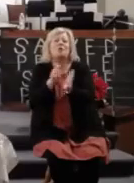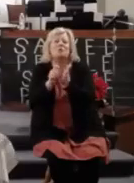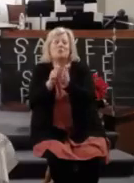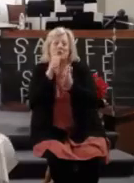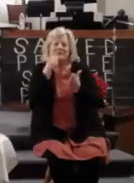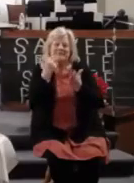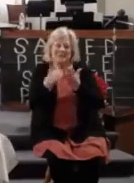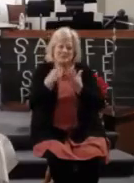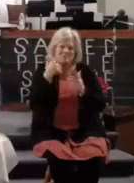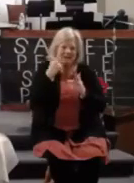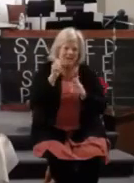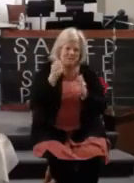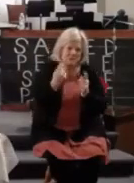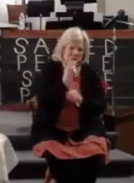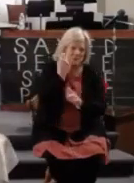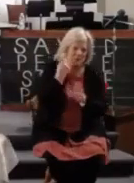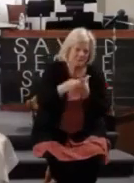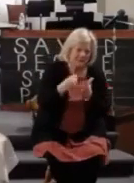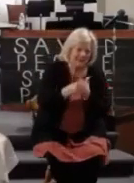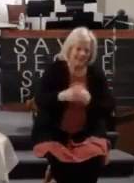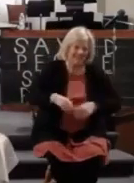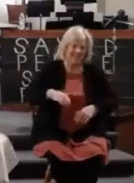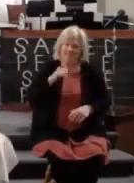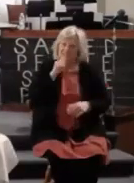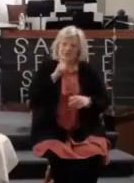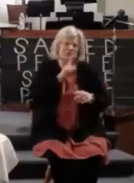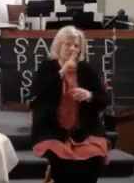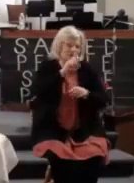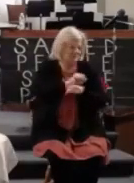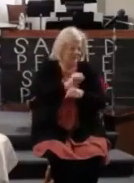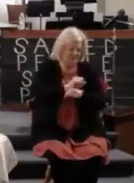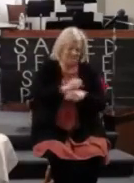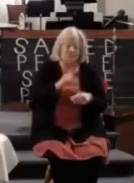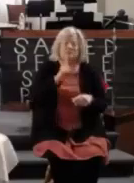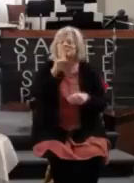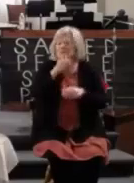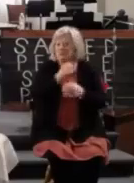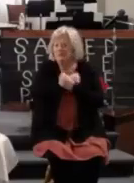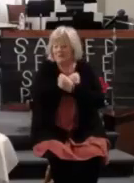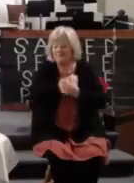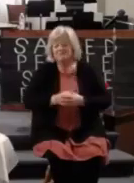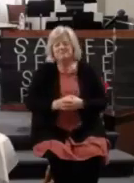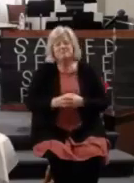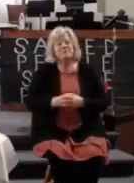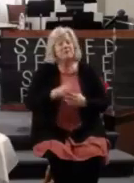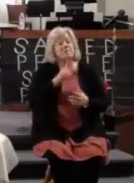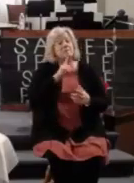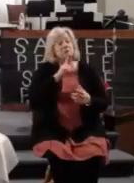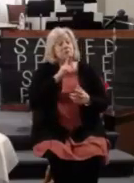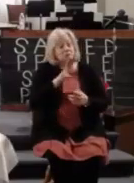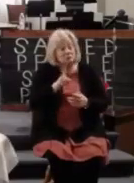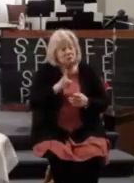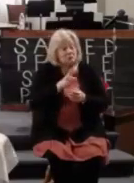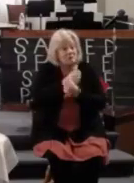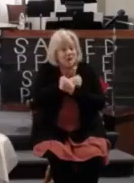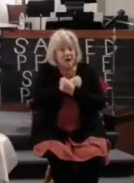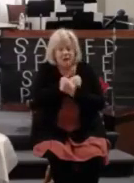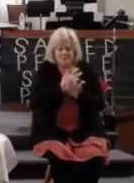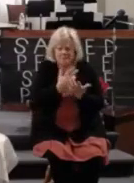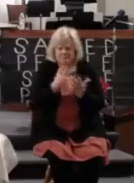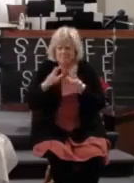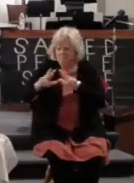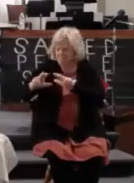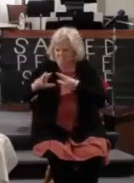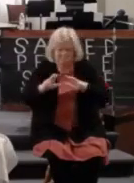True love has no meaning, it has no motive, but love is selflessness.